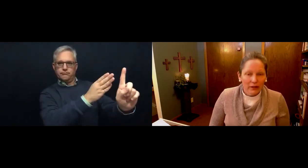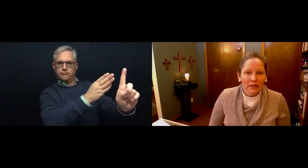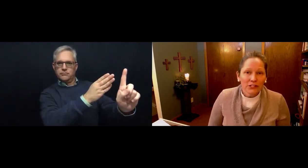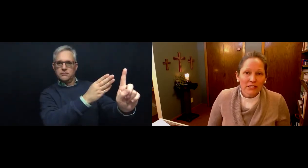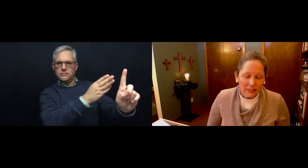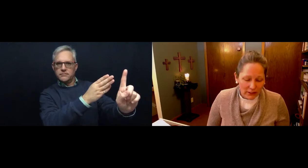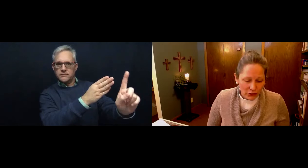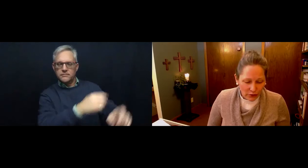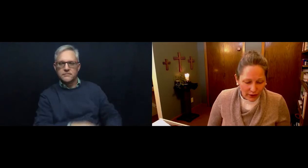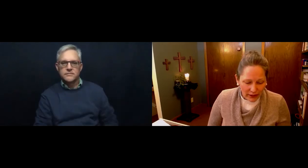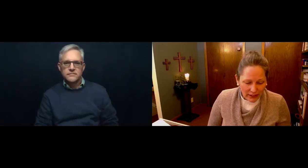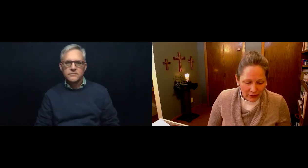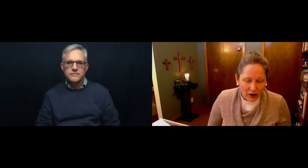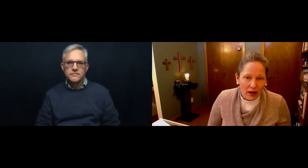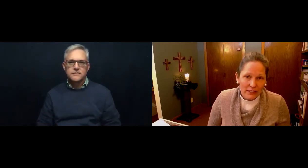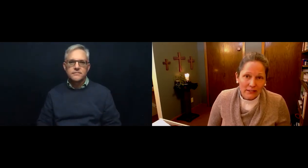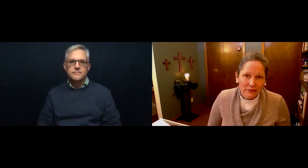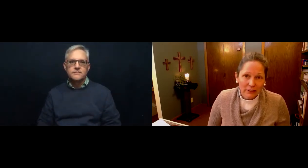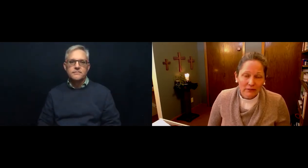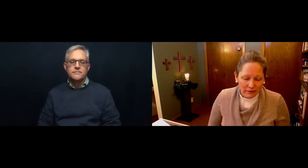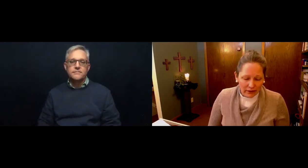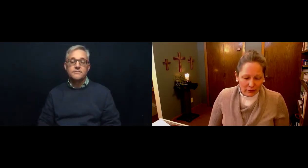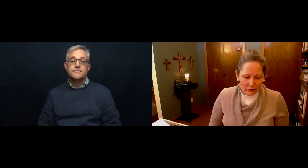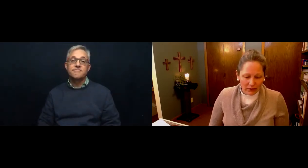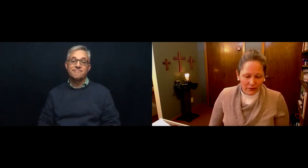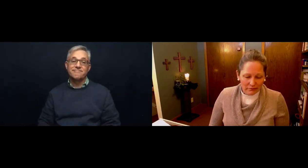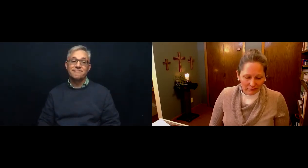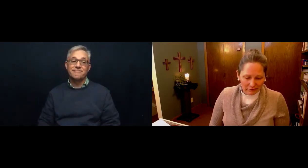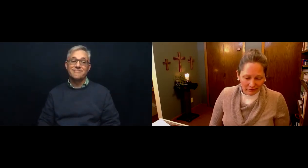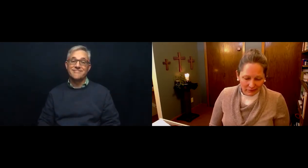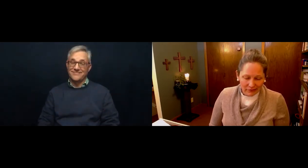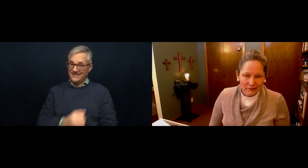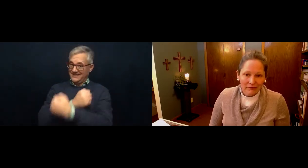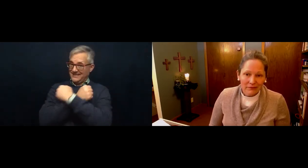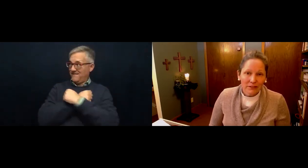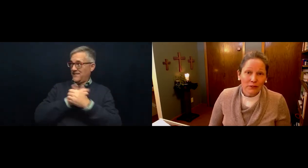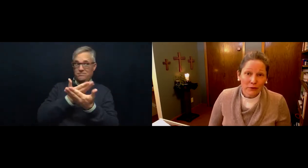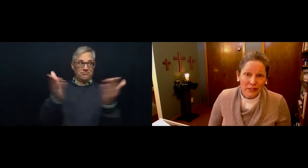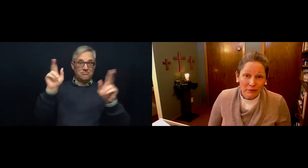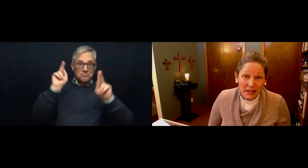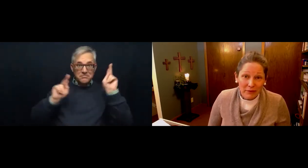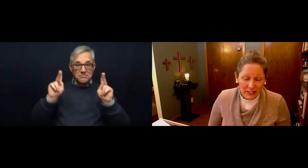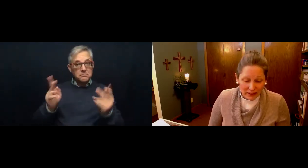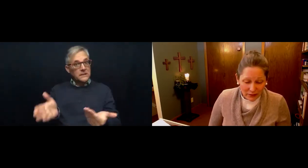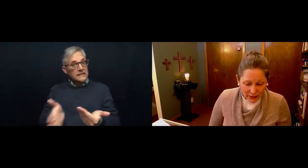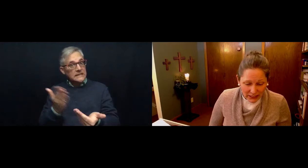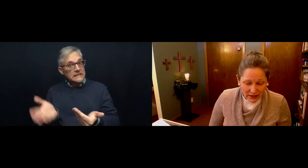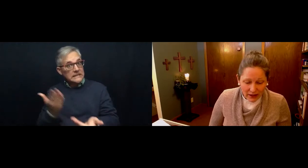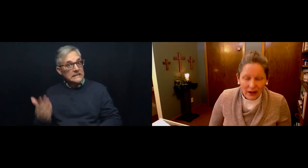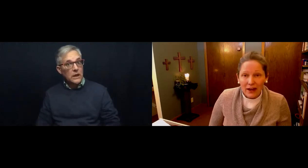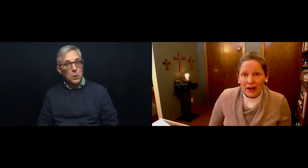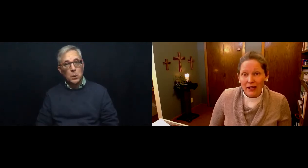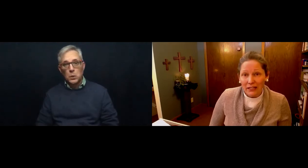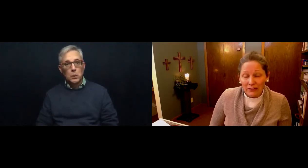Now, Jesus is showing us the cost of loving our neighbors. So sometimes it is